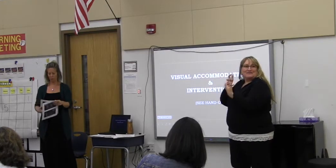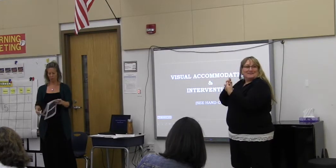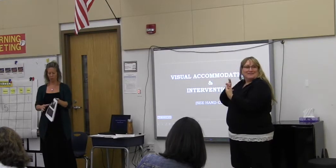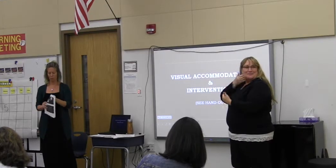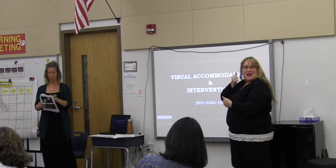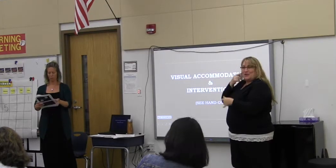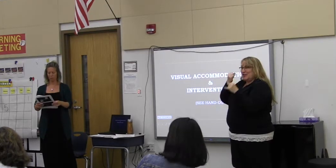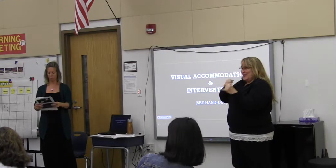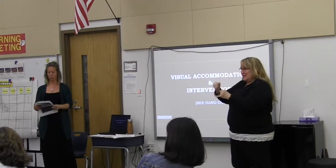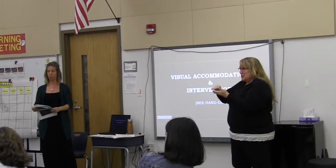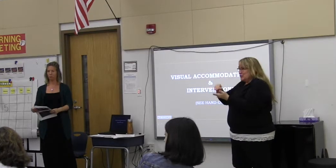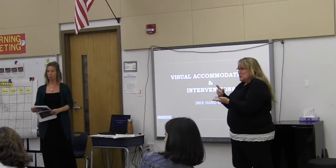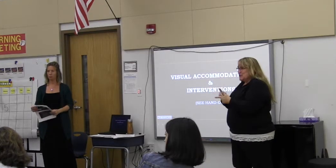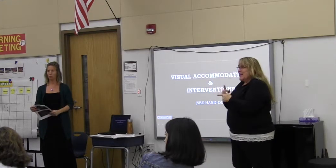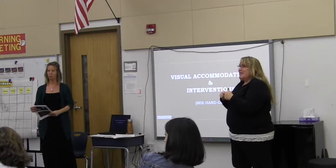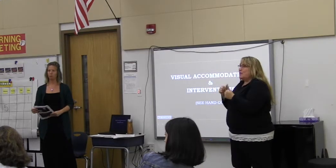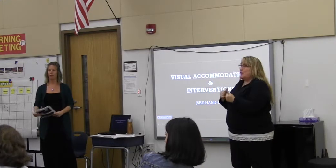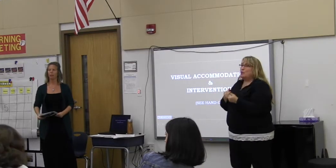on the supplies.